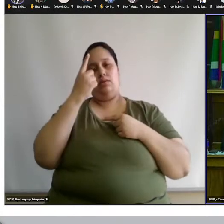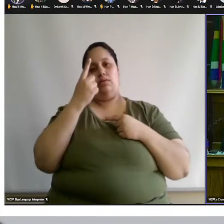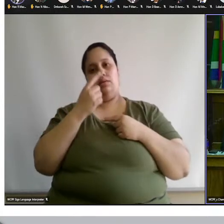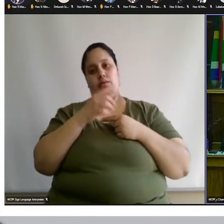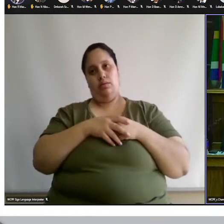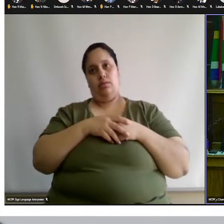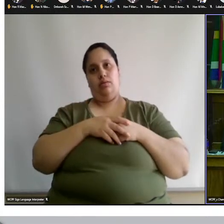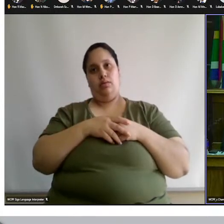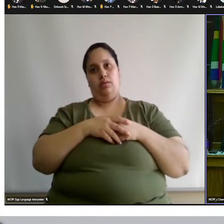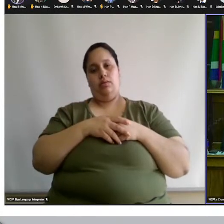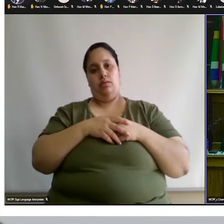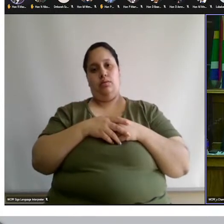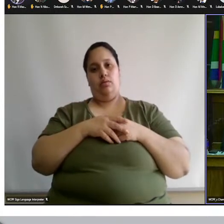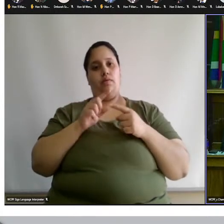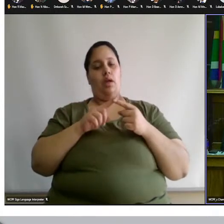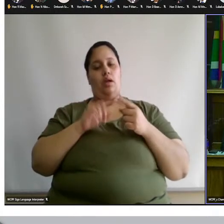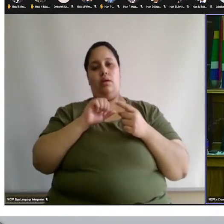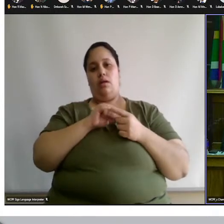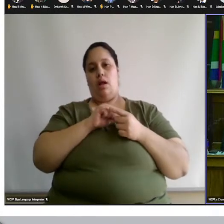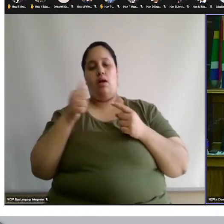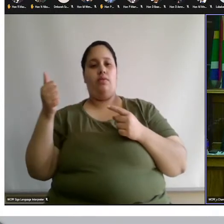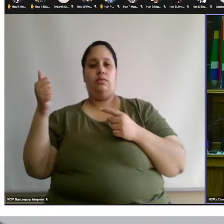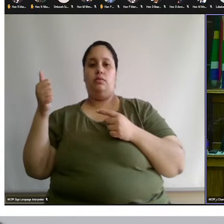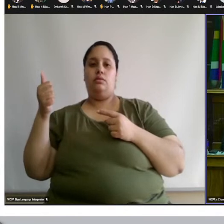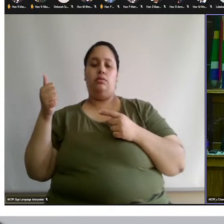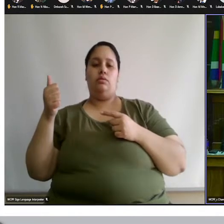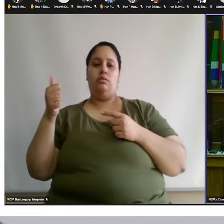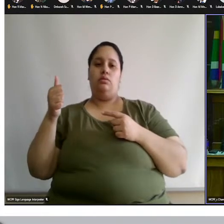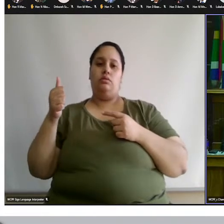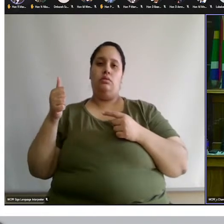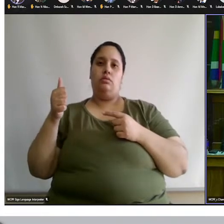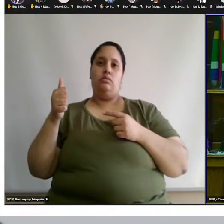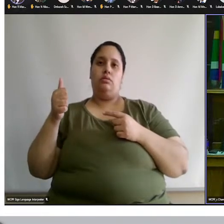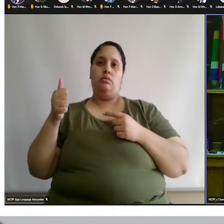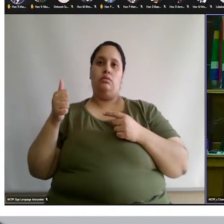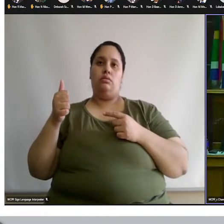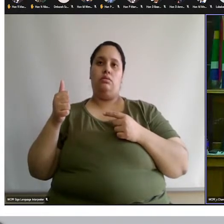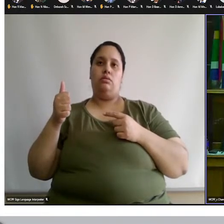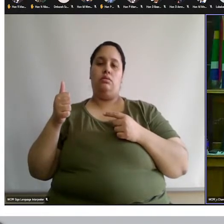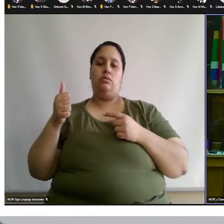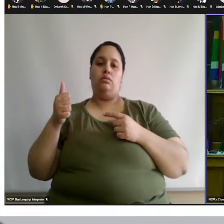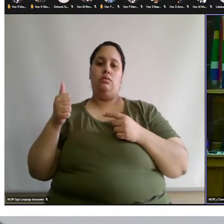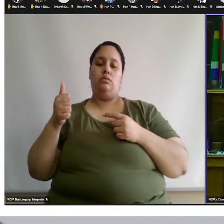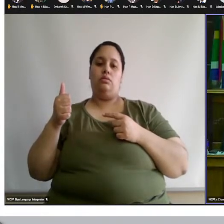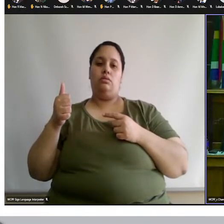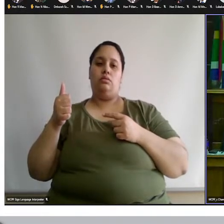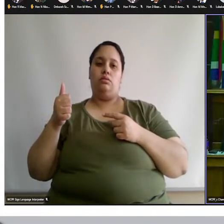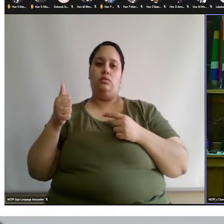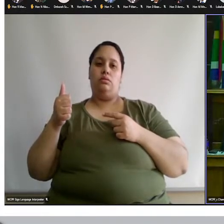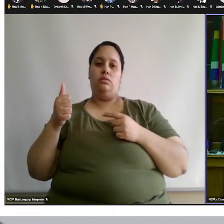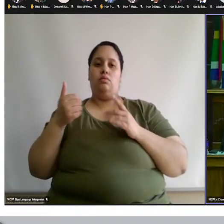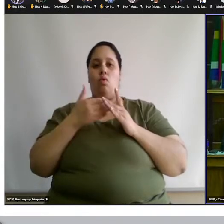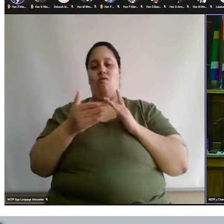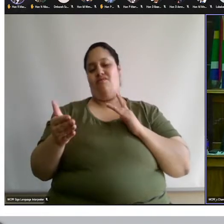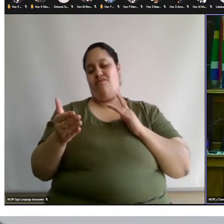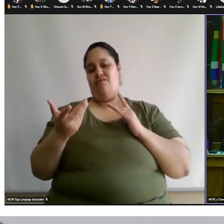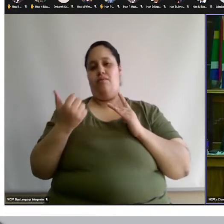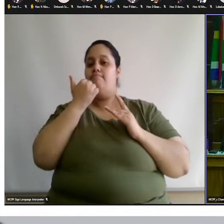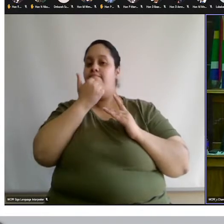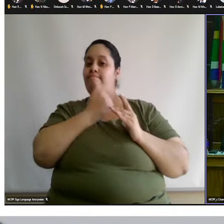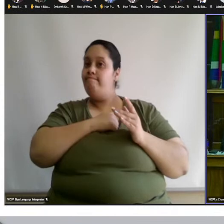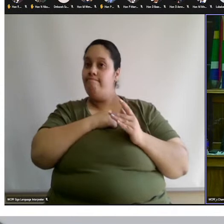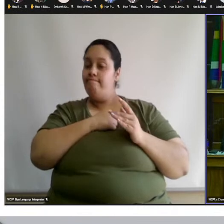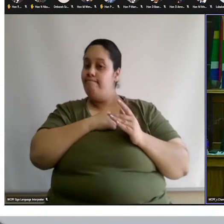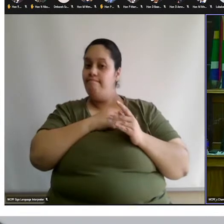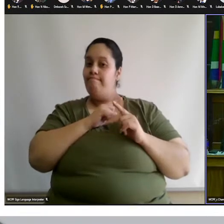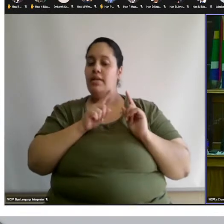and then the rest of the hands are now, you know, fall away. So I'm so sorry for that, but that's the